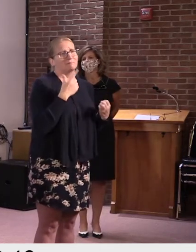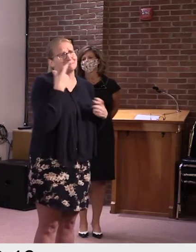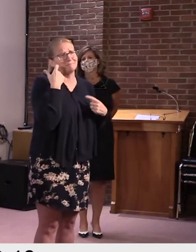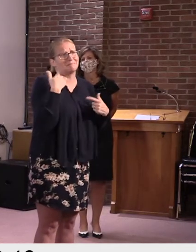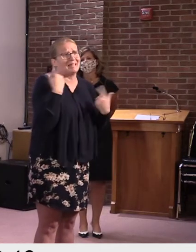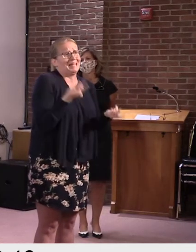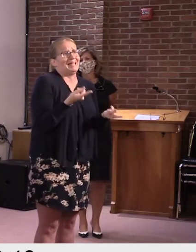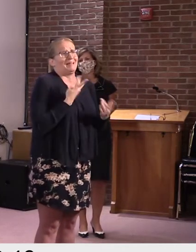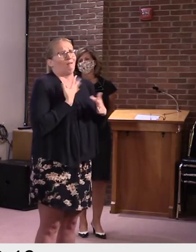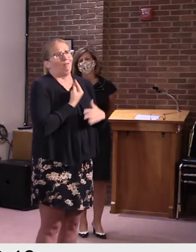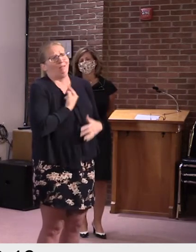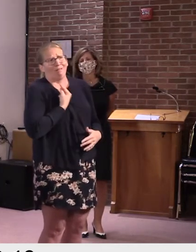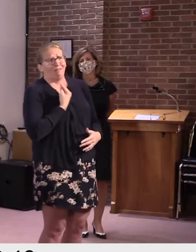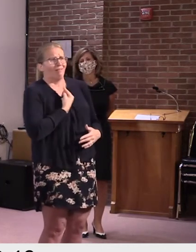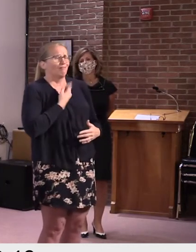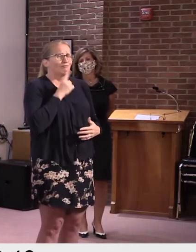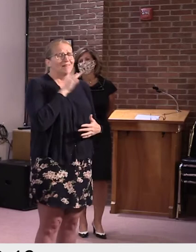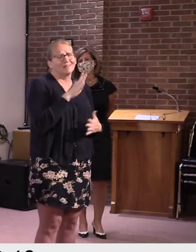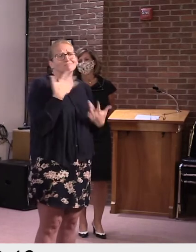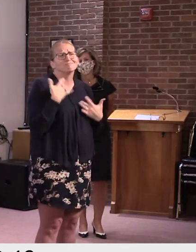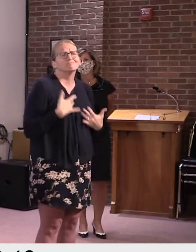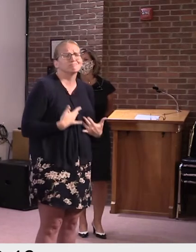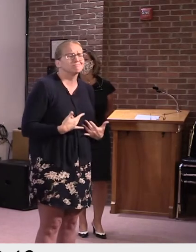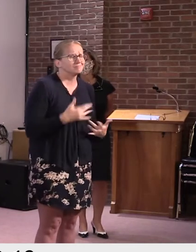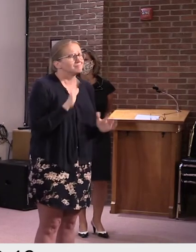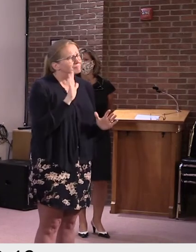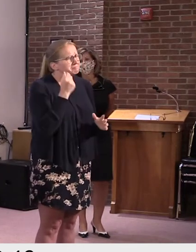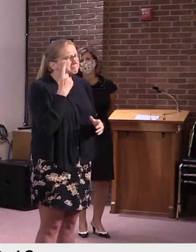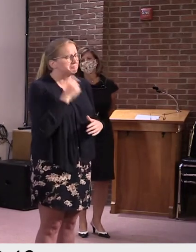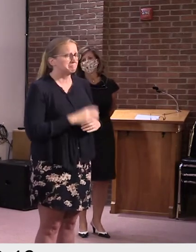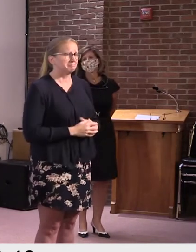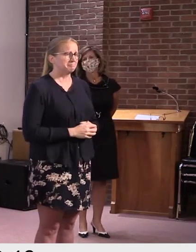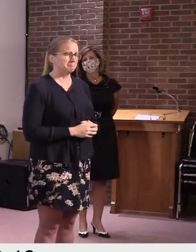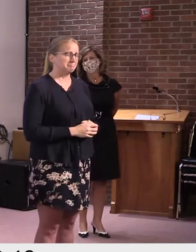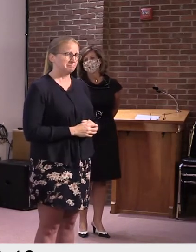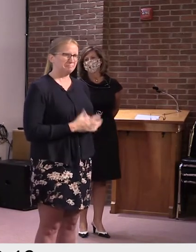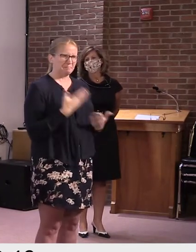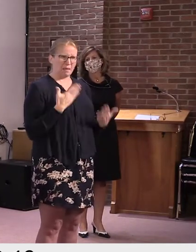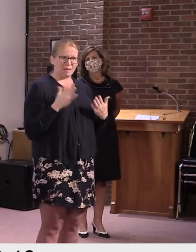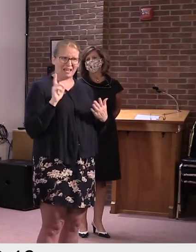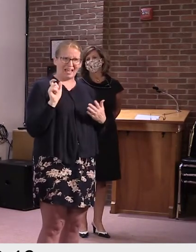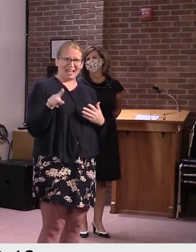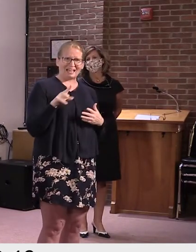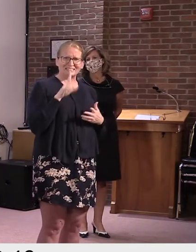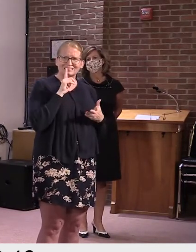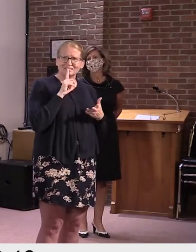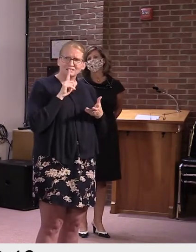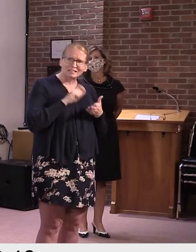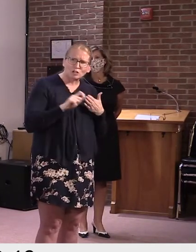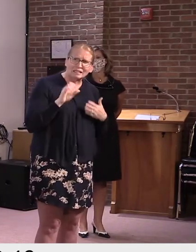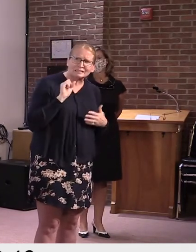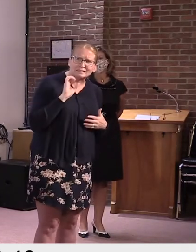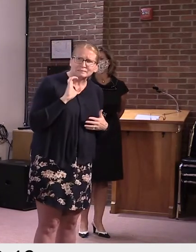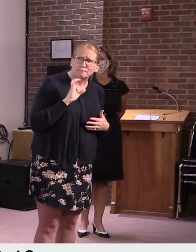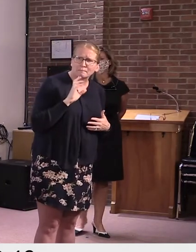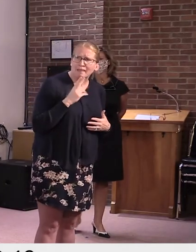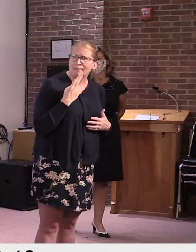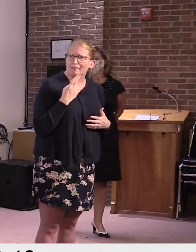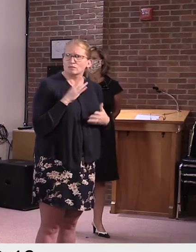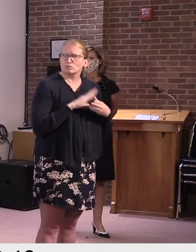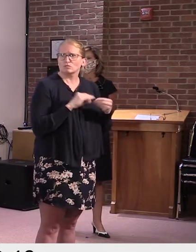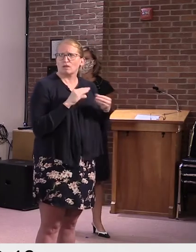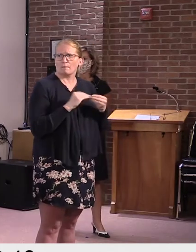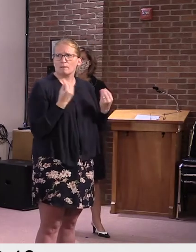need, both sides need, as a matter of fact. So I may ask Secretary Smith to comment further on this.